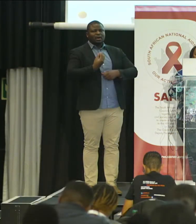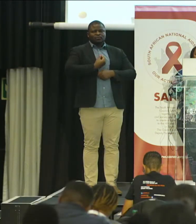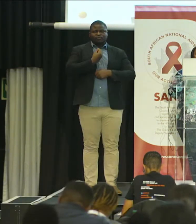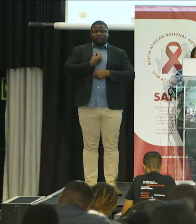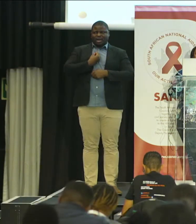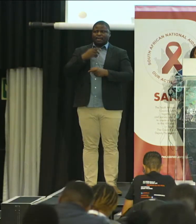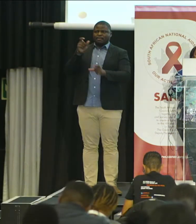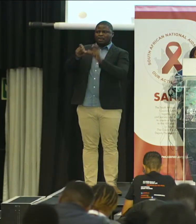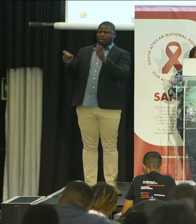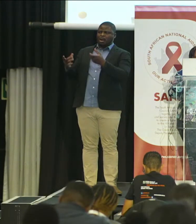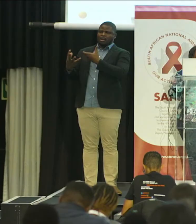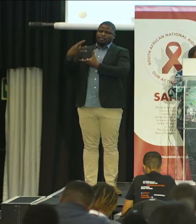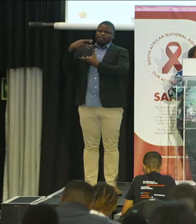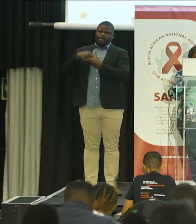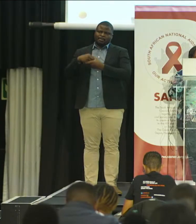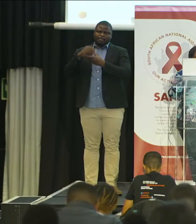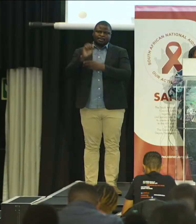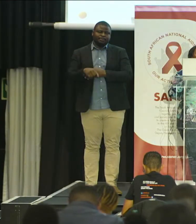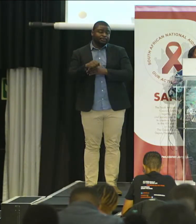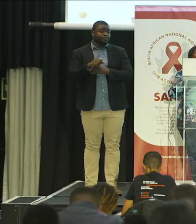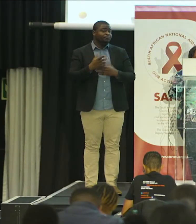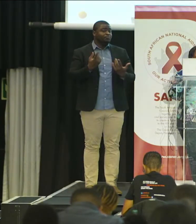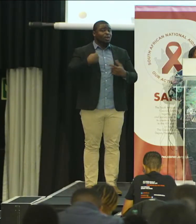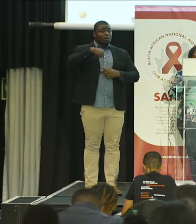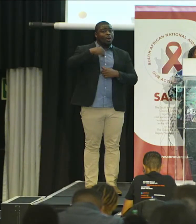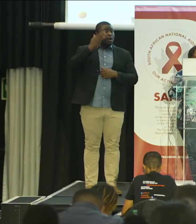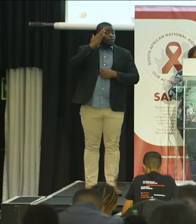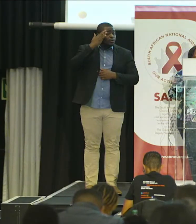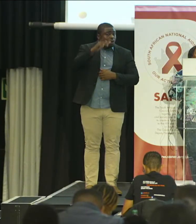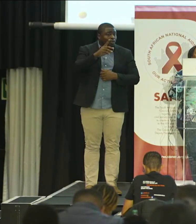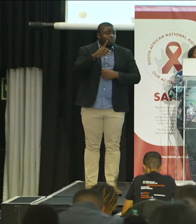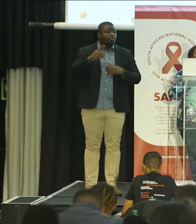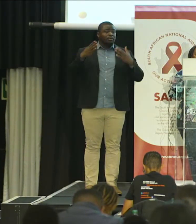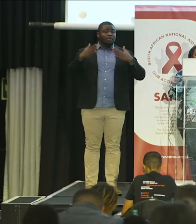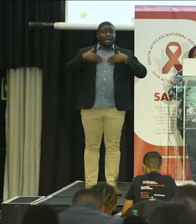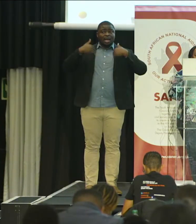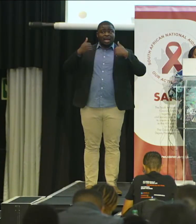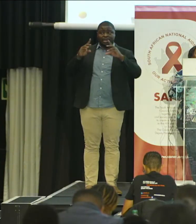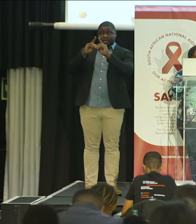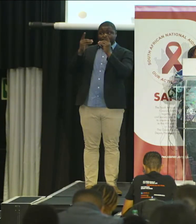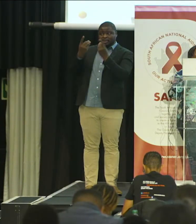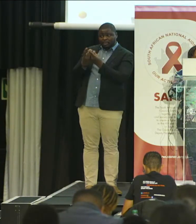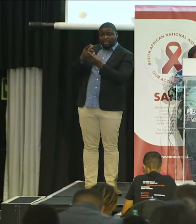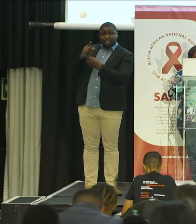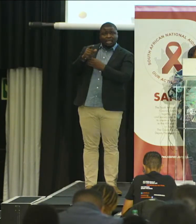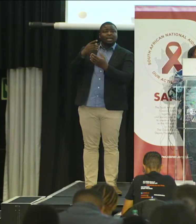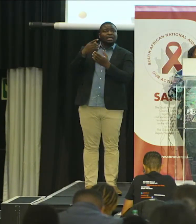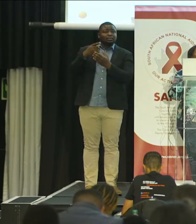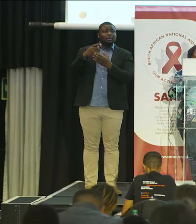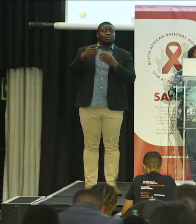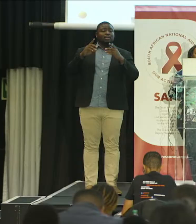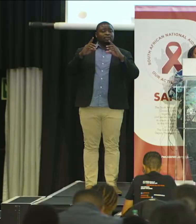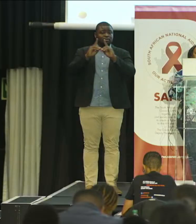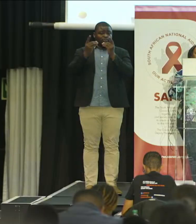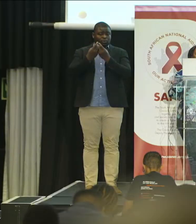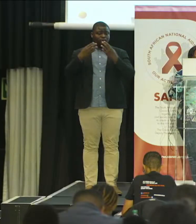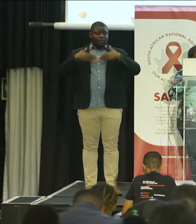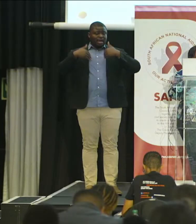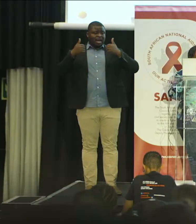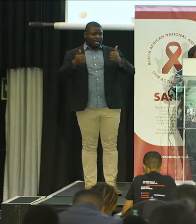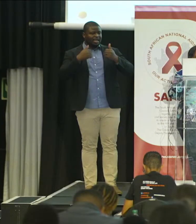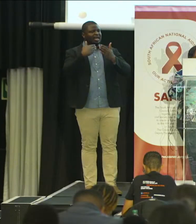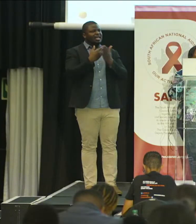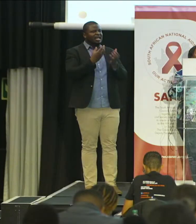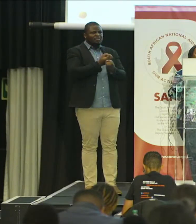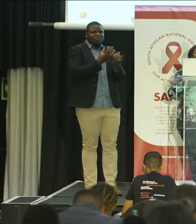know that health will be able to provide the biomedical intervention, but as for other determinants